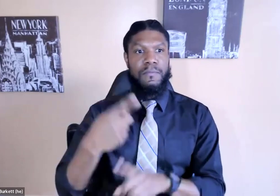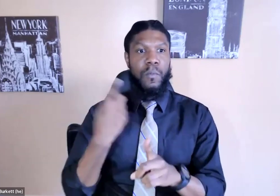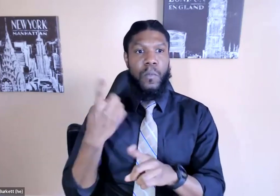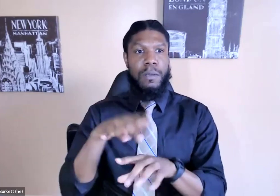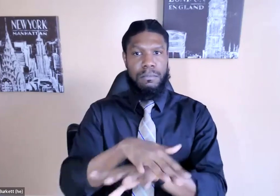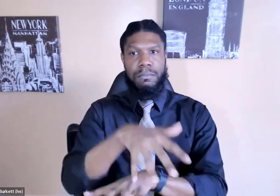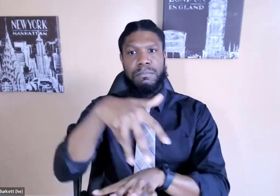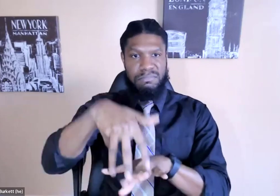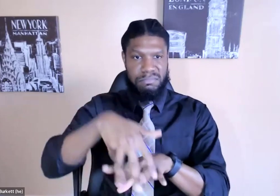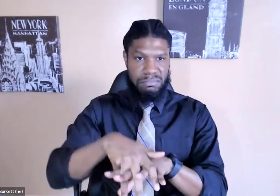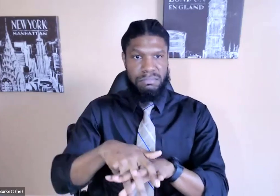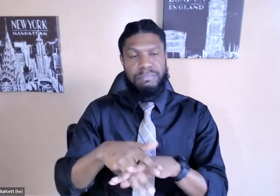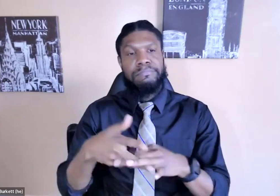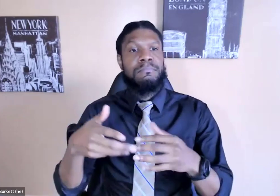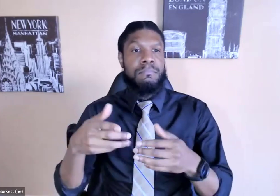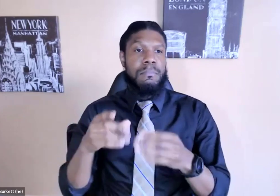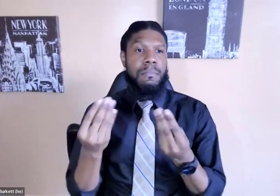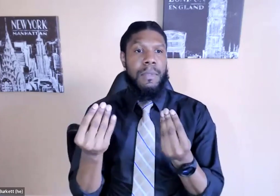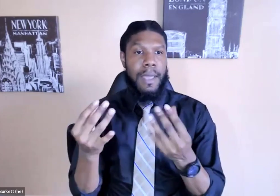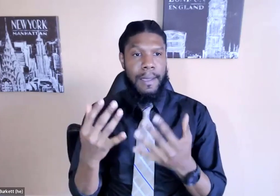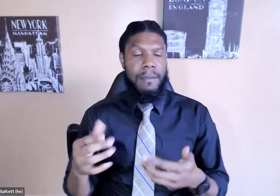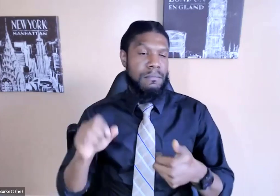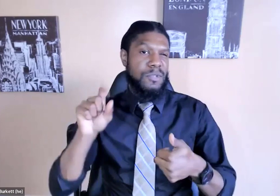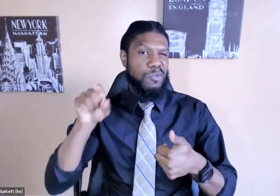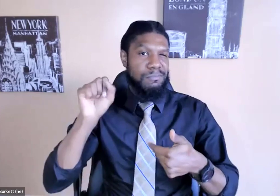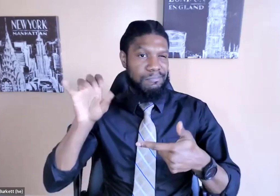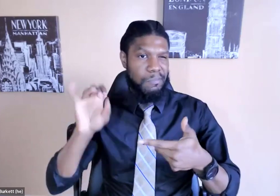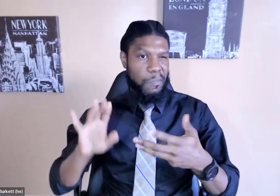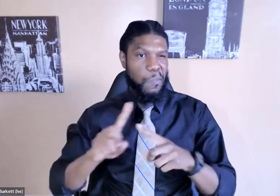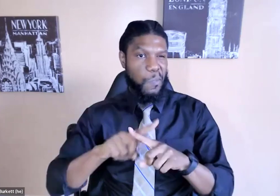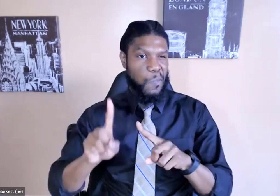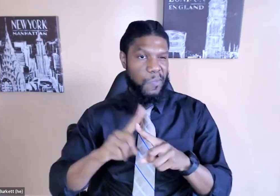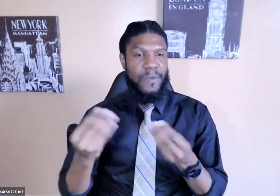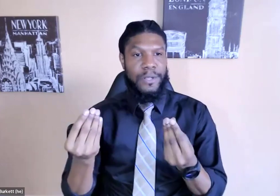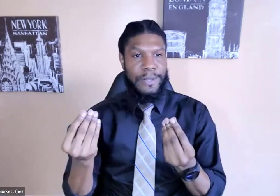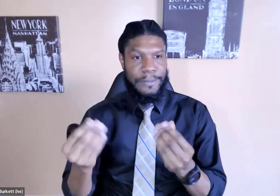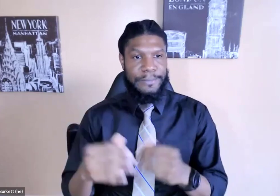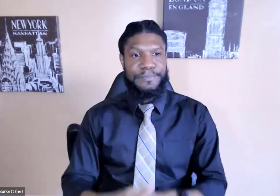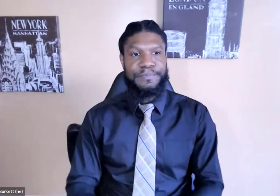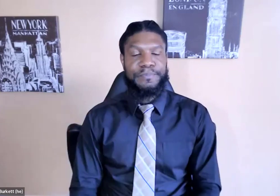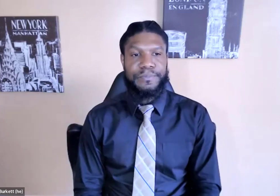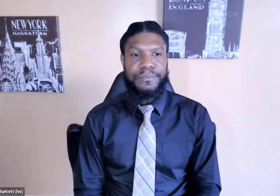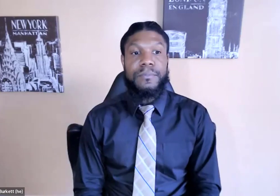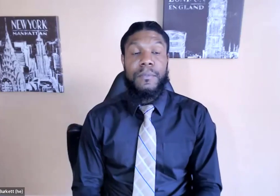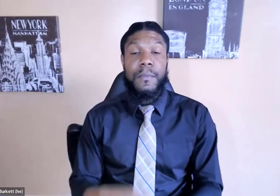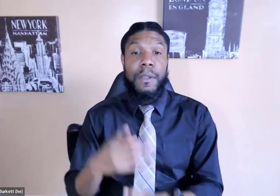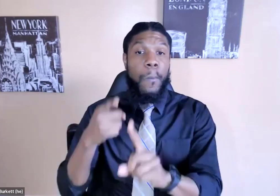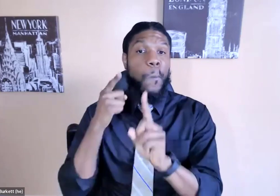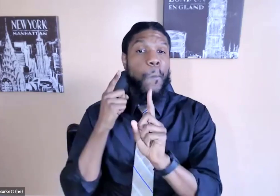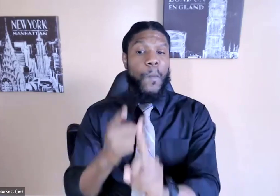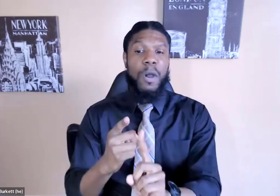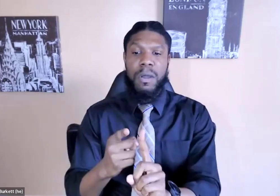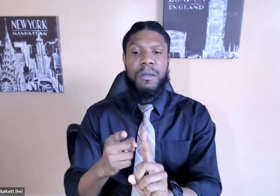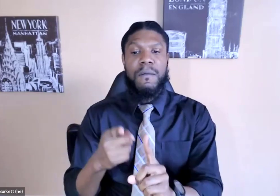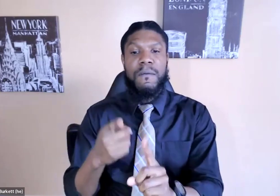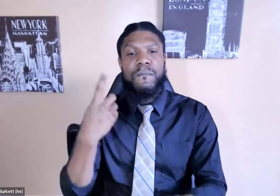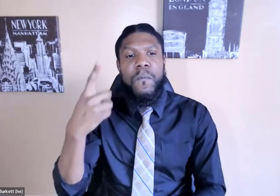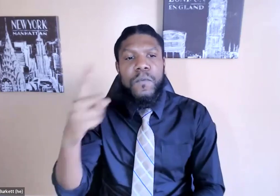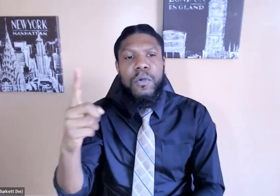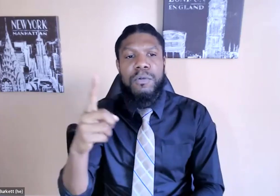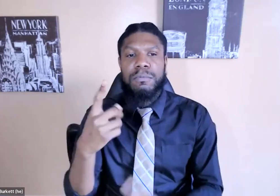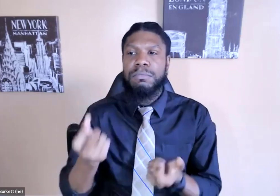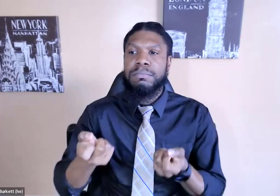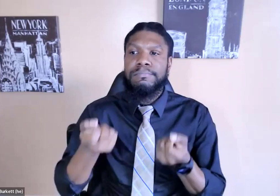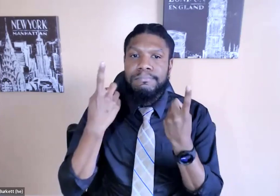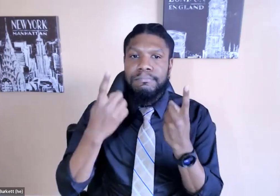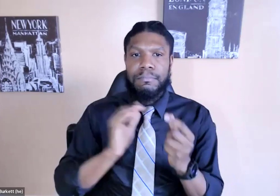Coahuiltecan, the Sana, the Tonkawa, and the Wichita and affiliated peoples. The purpose of this acknowledgement is to understand our role in